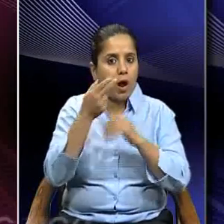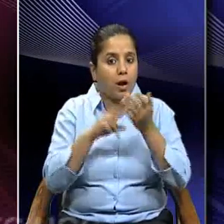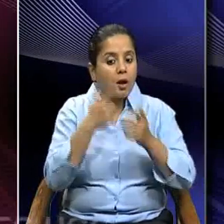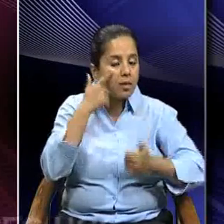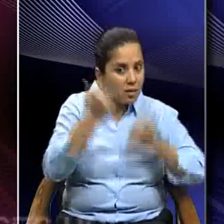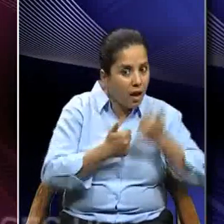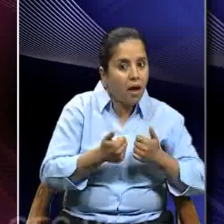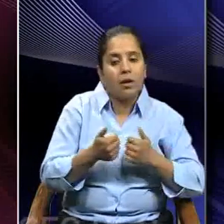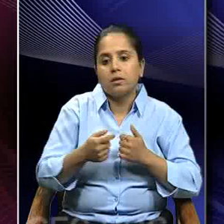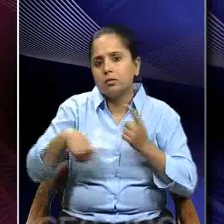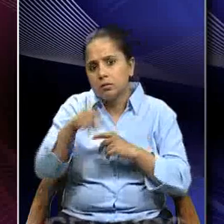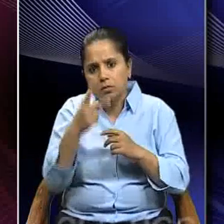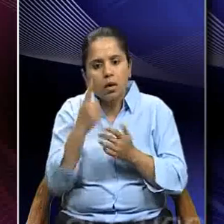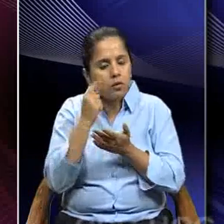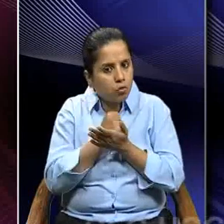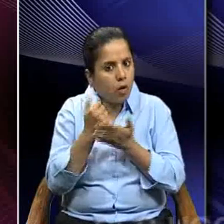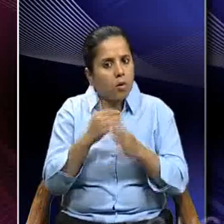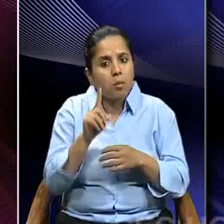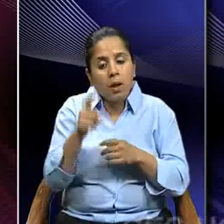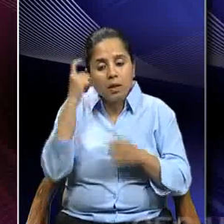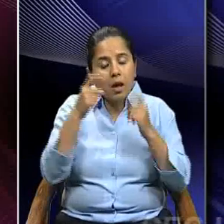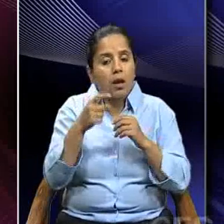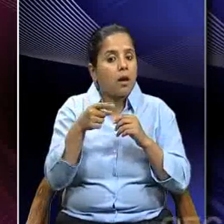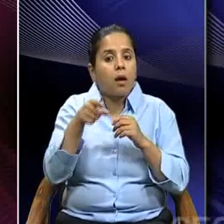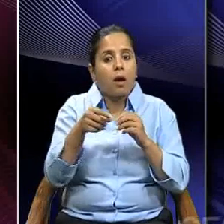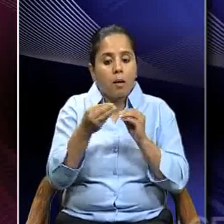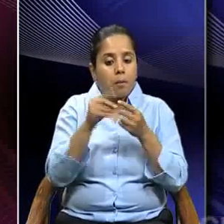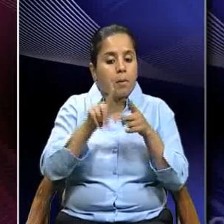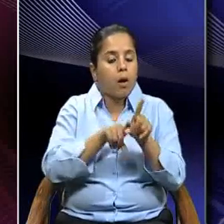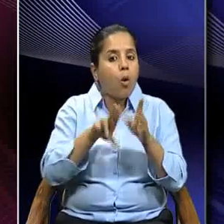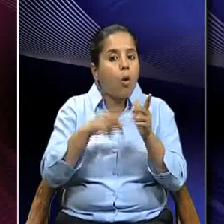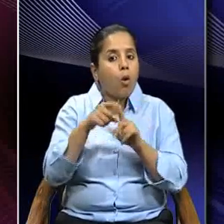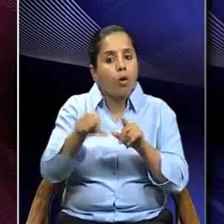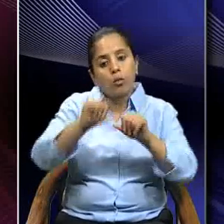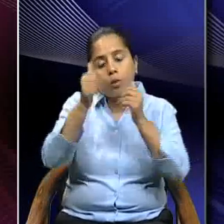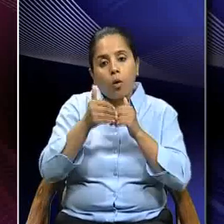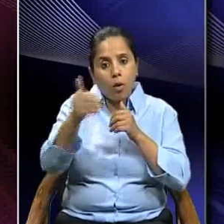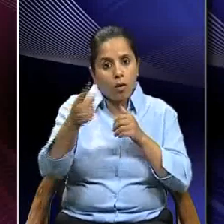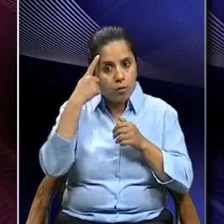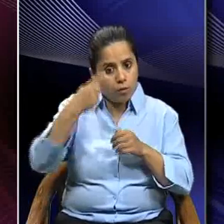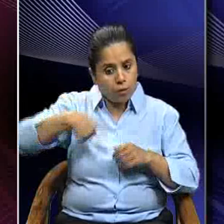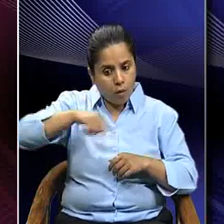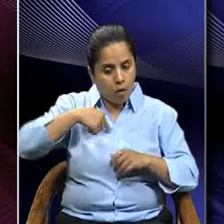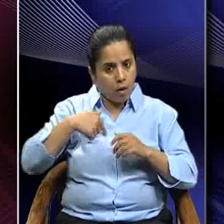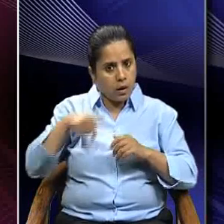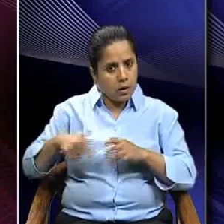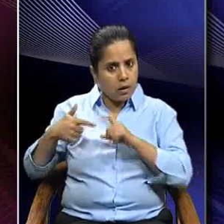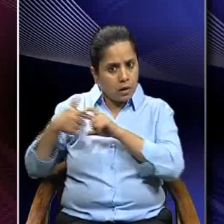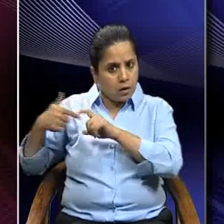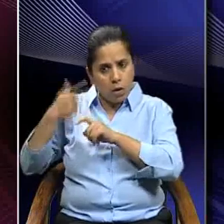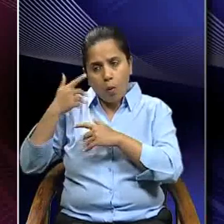what about thinking beyond that model? Do we have something from our side, from the Eastern side to